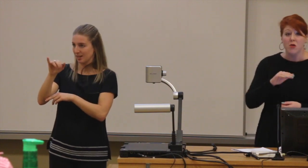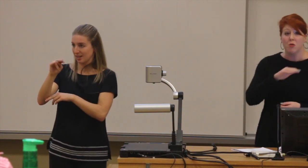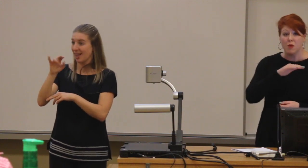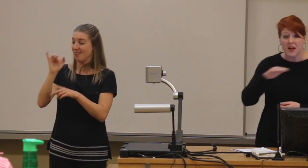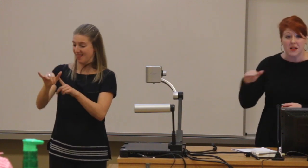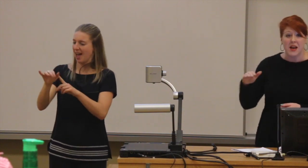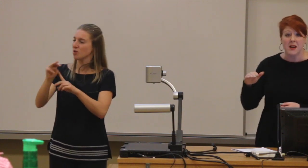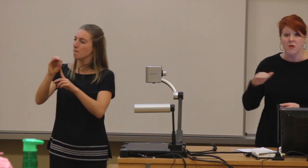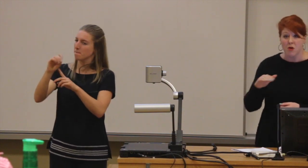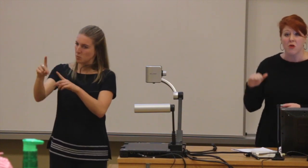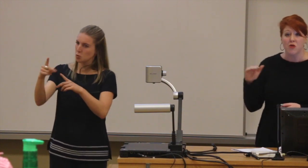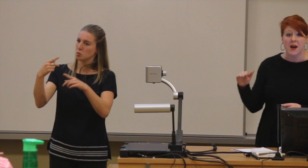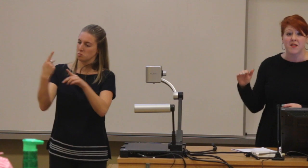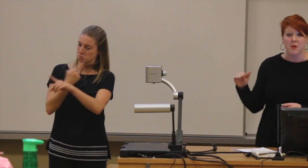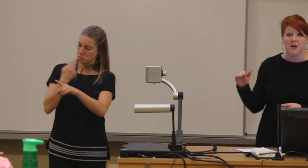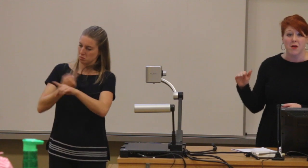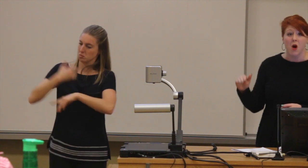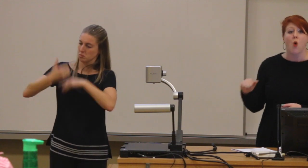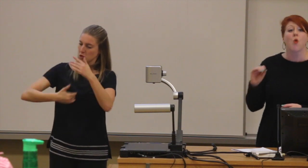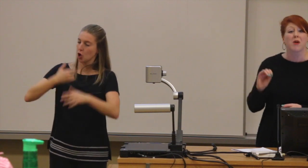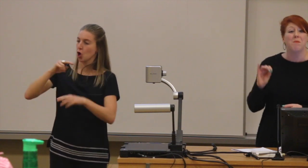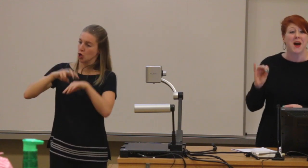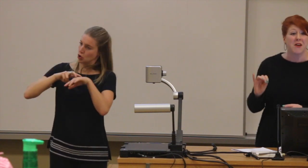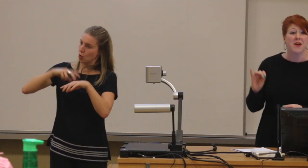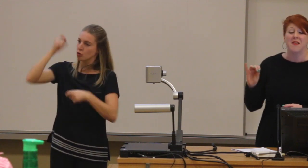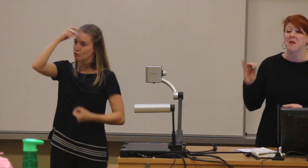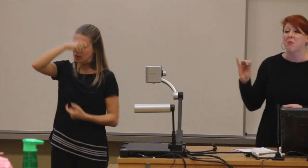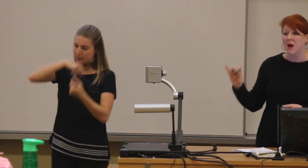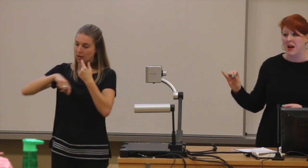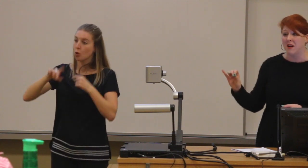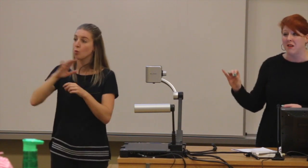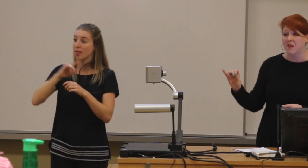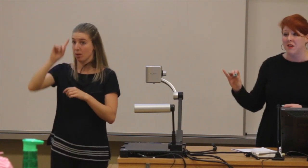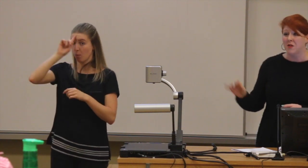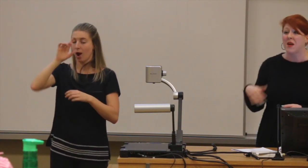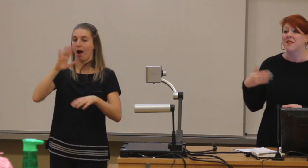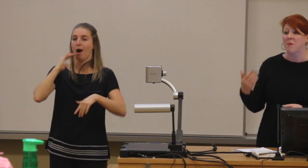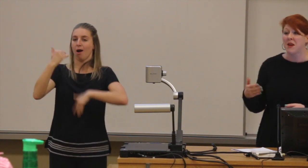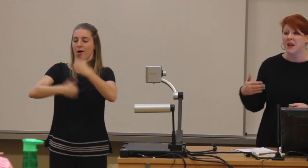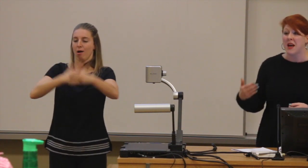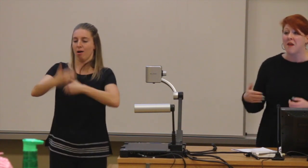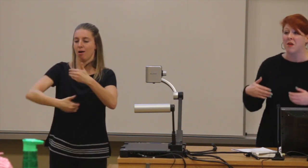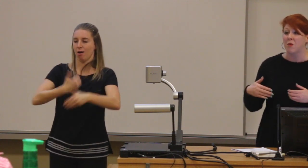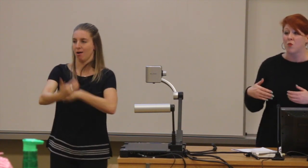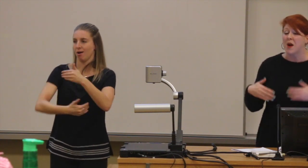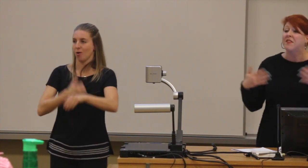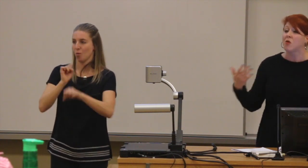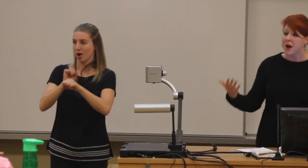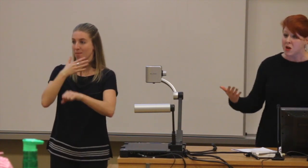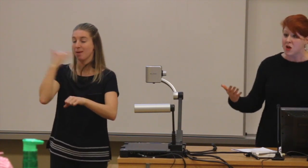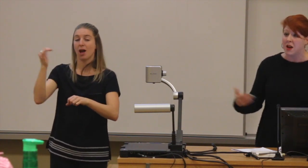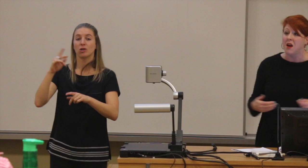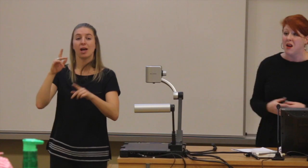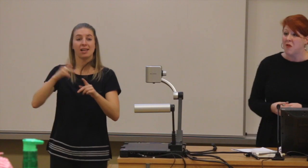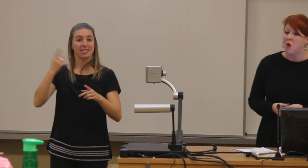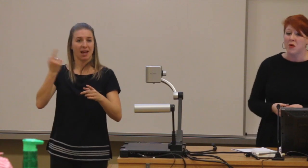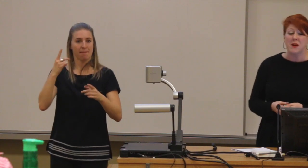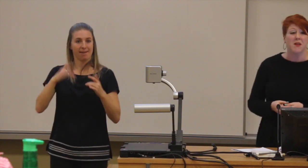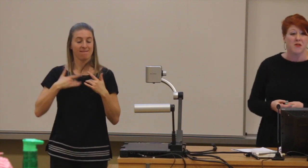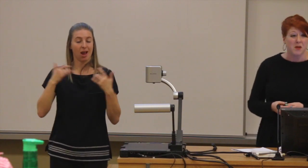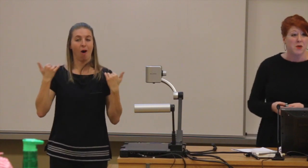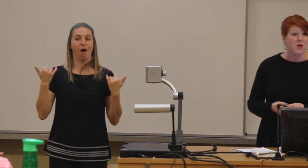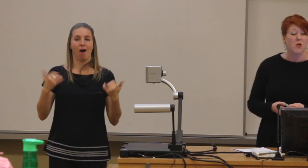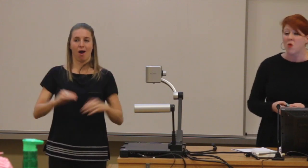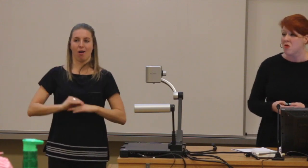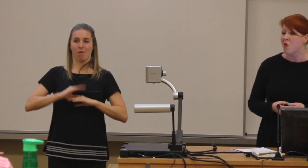a mood-regulating neurotransmitter, work better in the brain so that somebody can have a restoration of what would